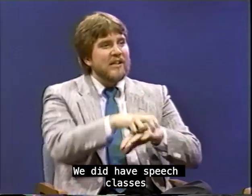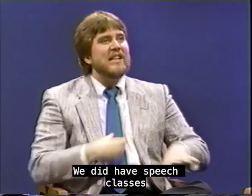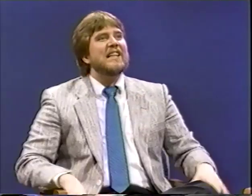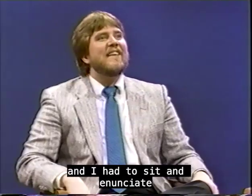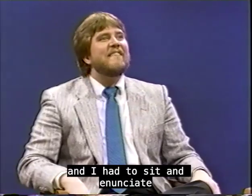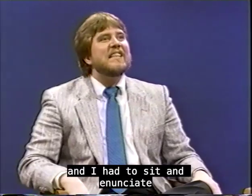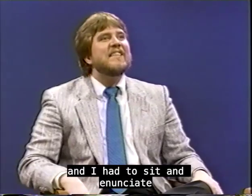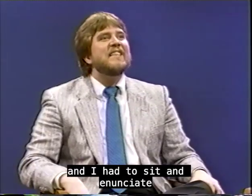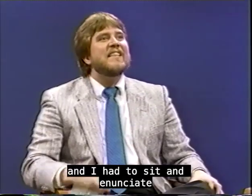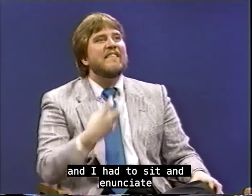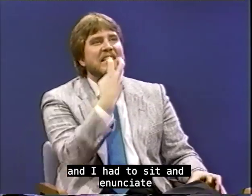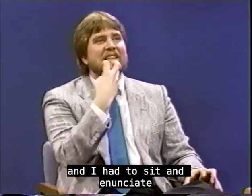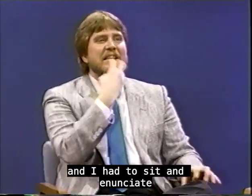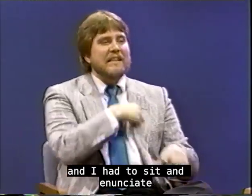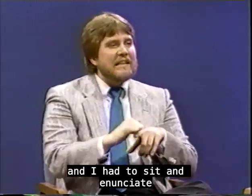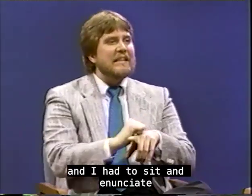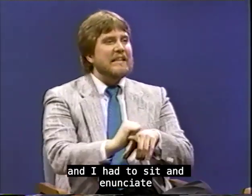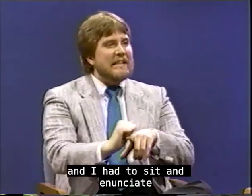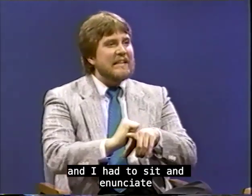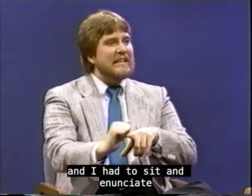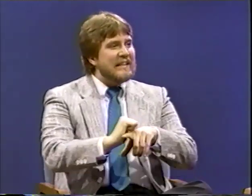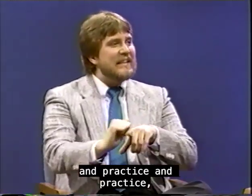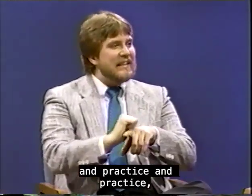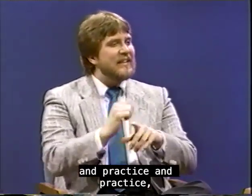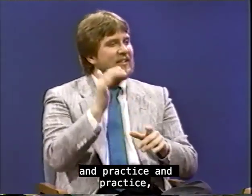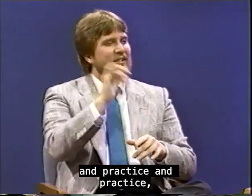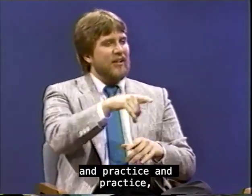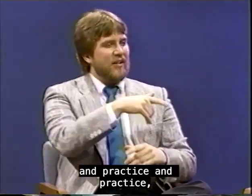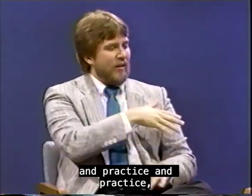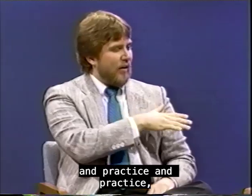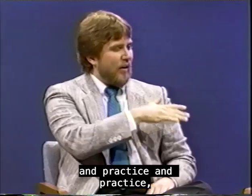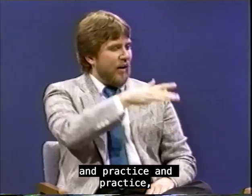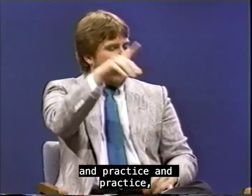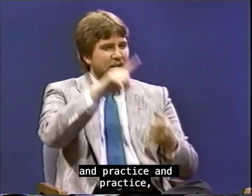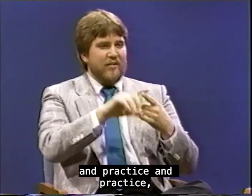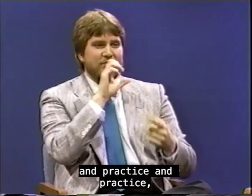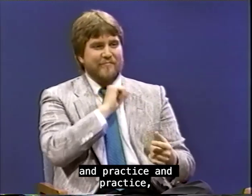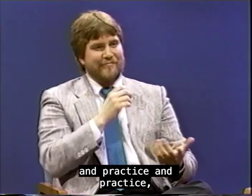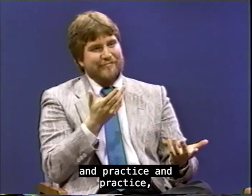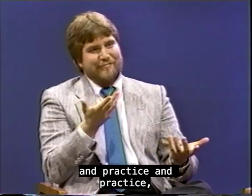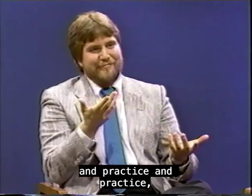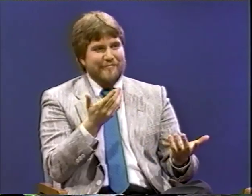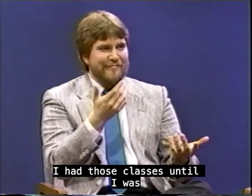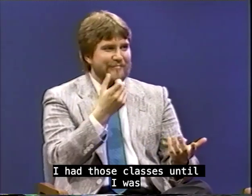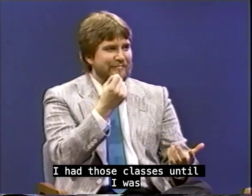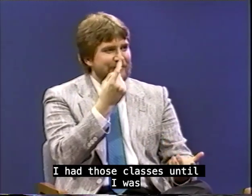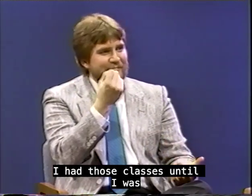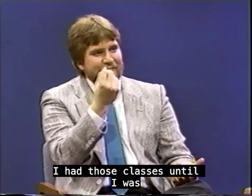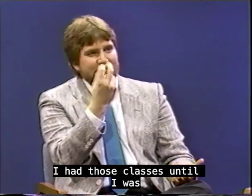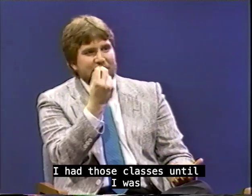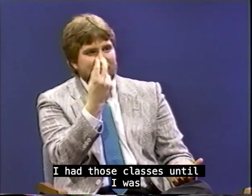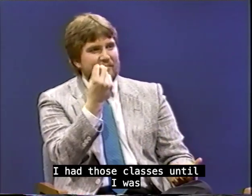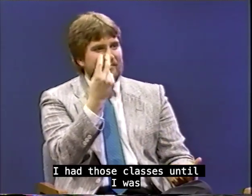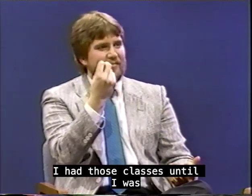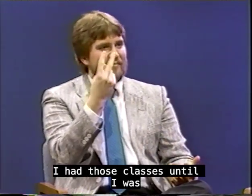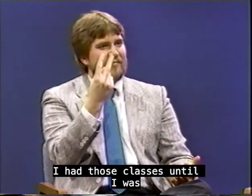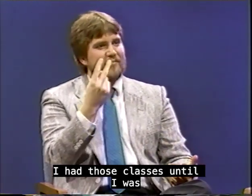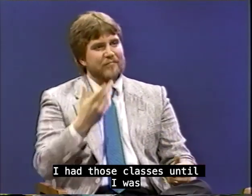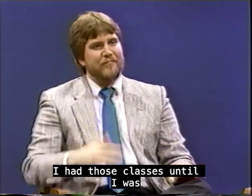go in, and I had to sit and enunciate for the teacher and practice. And I had those classes until I was maybe in